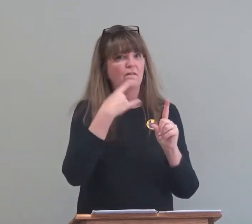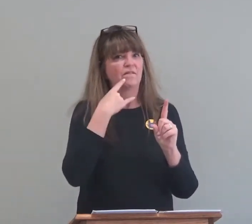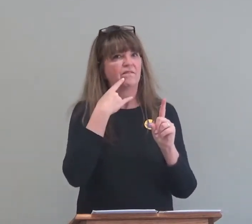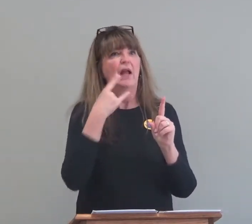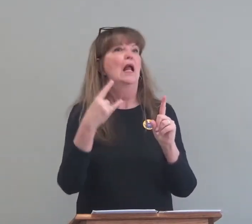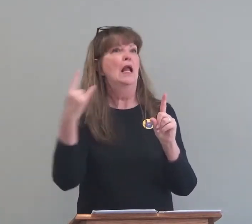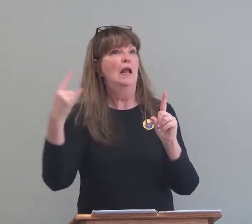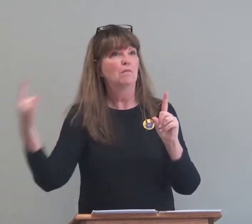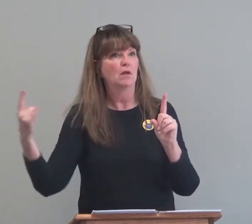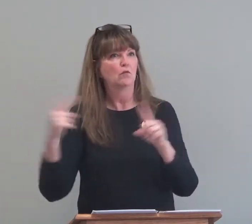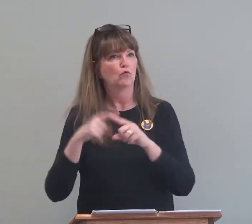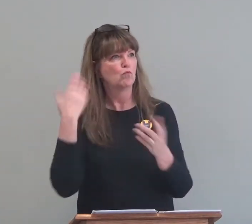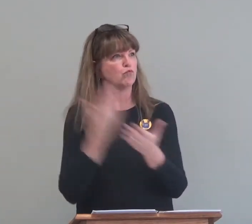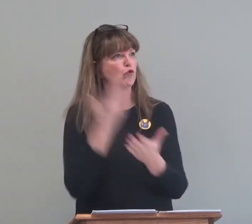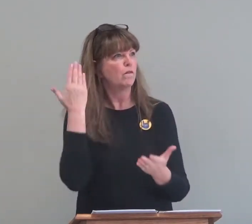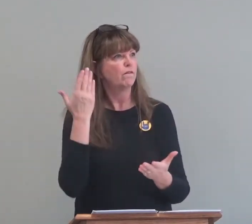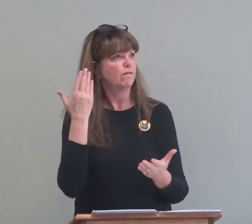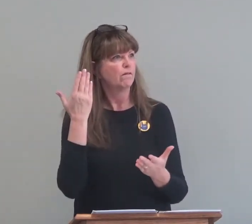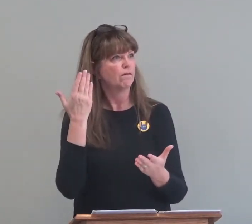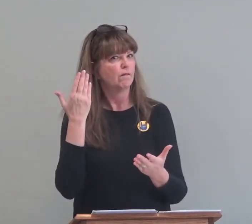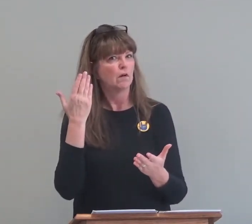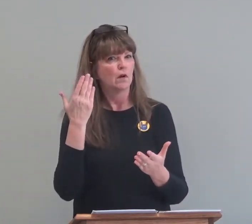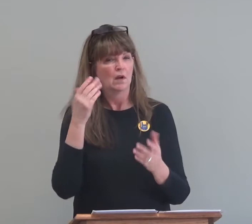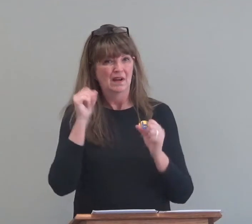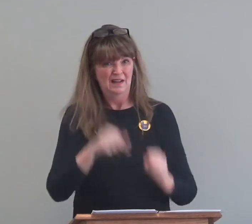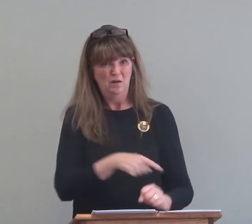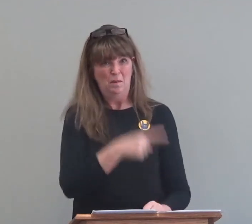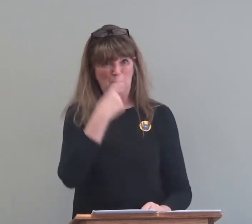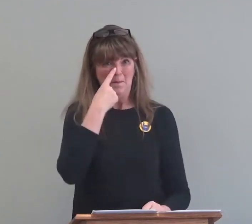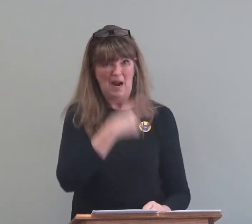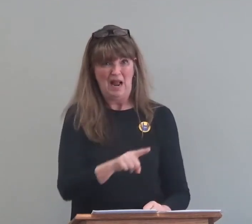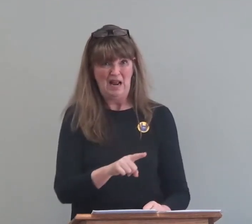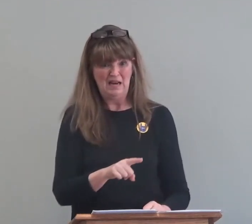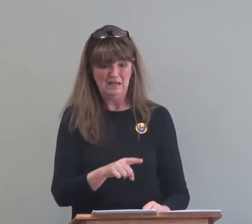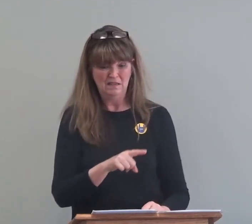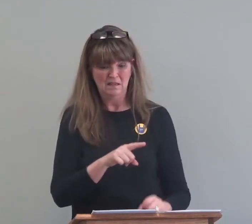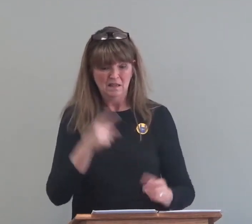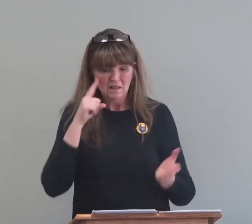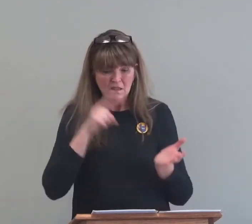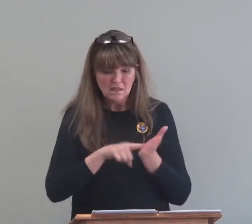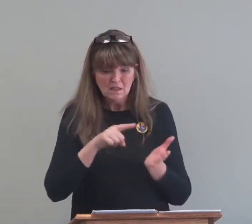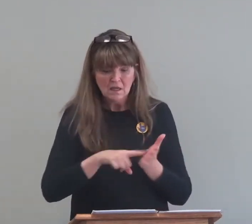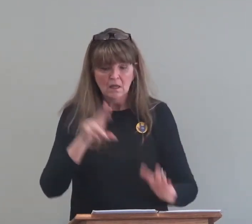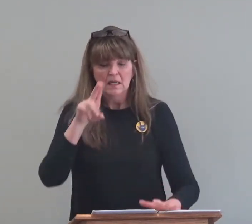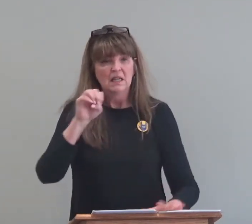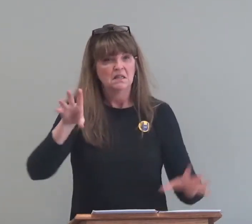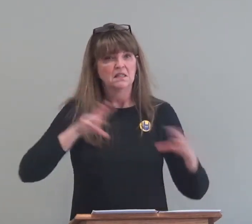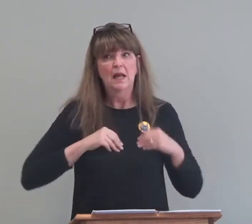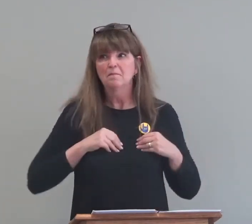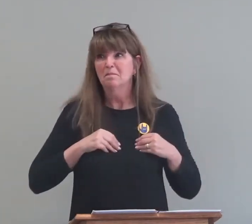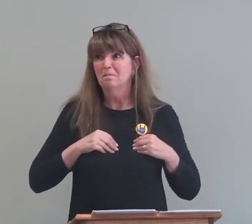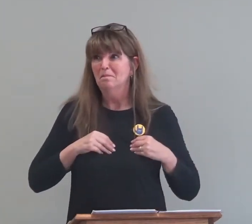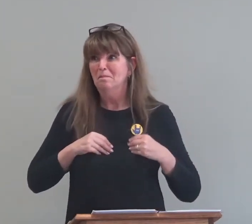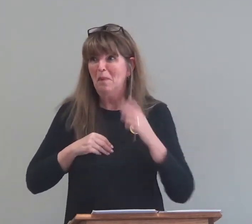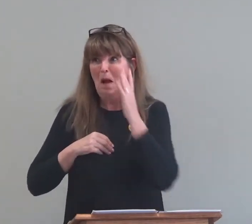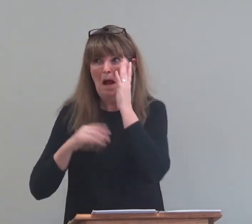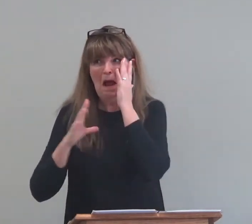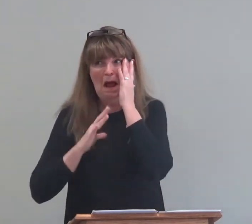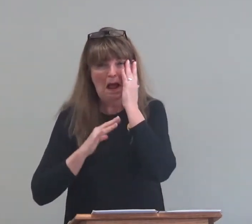You're a non-believer. You're famous for your research and your ability to find evidence. Can you check